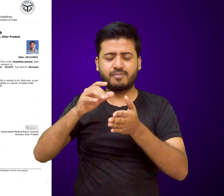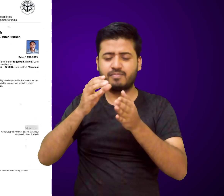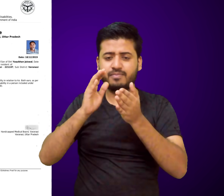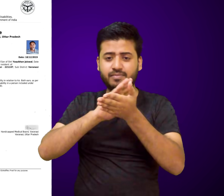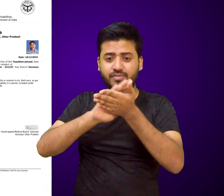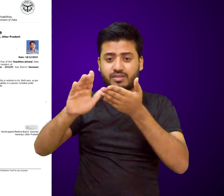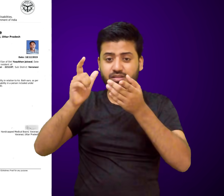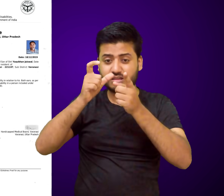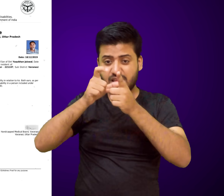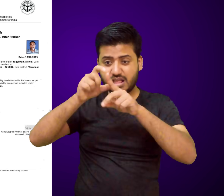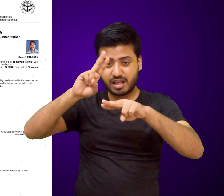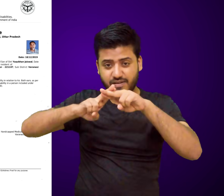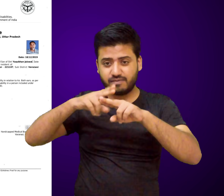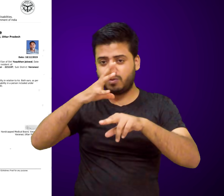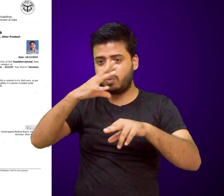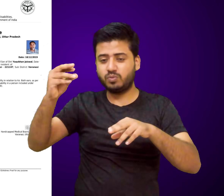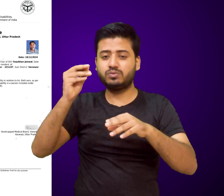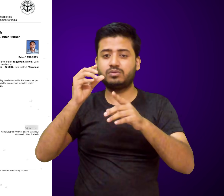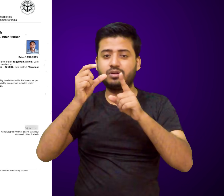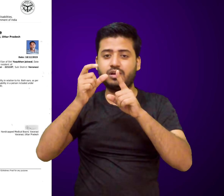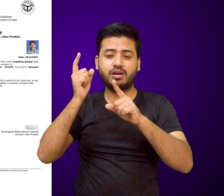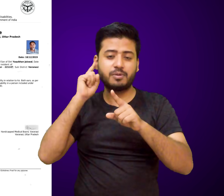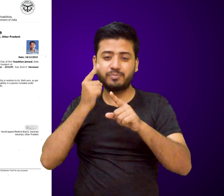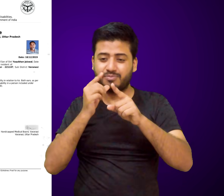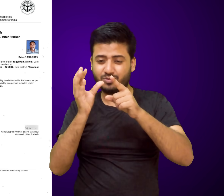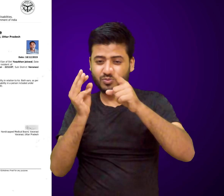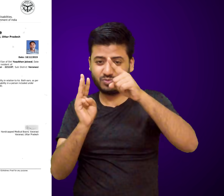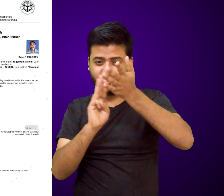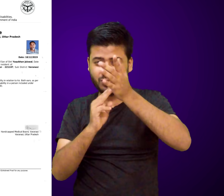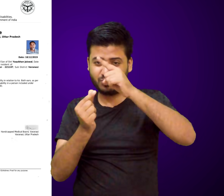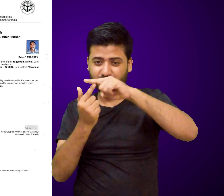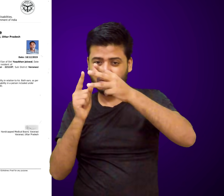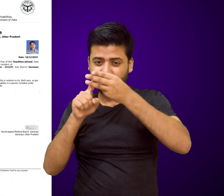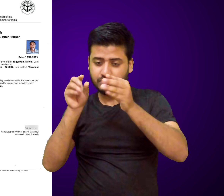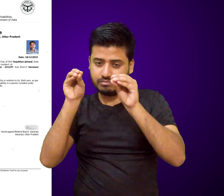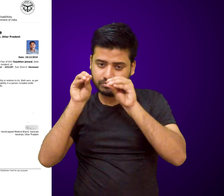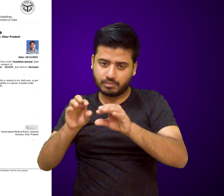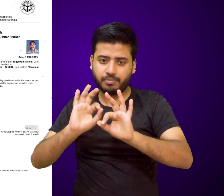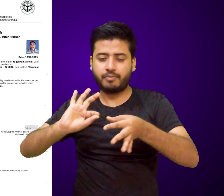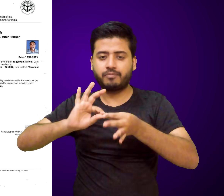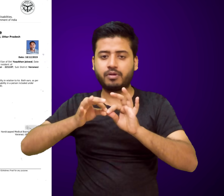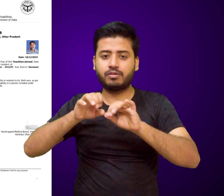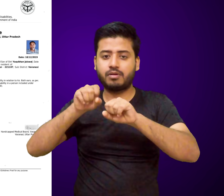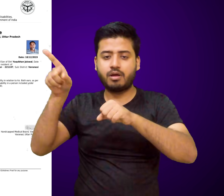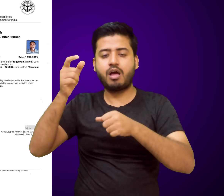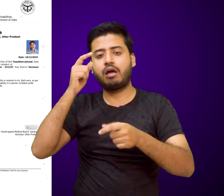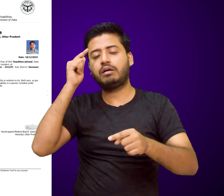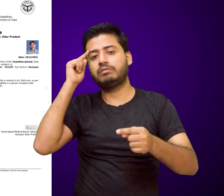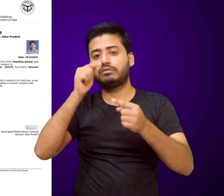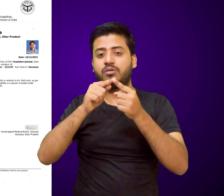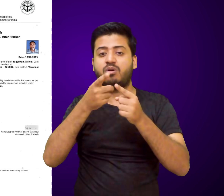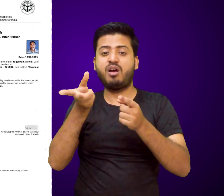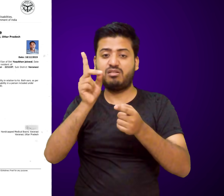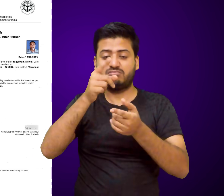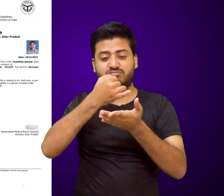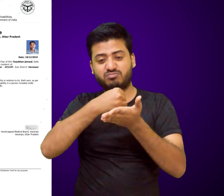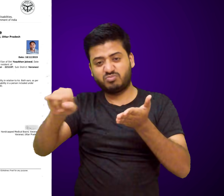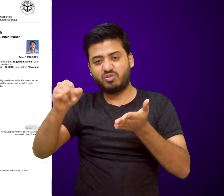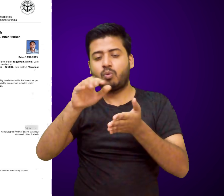medical institution. The certificate must indicate the need for travel for treatment or checkups. Present the certificate at the